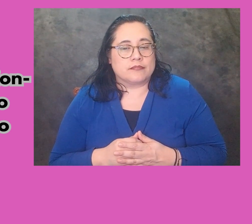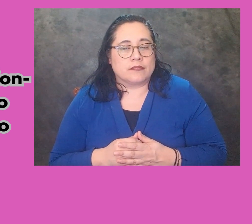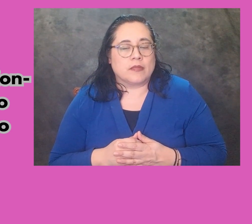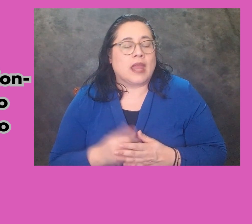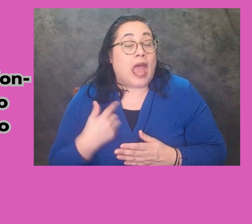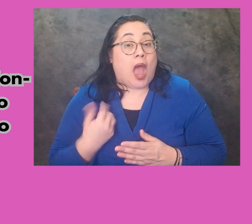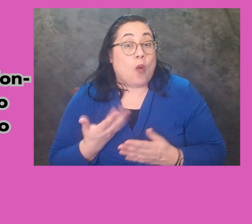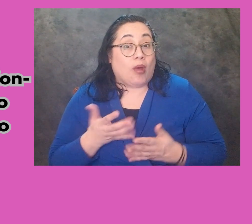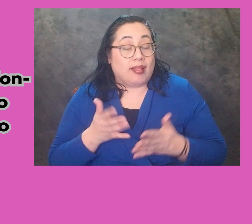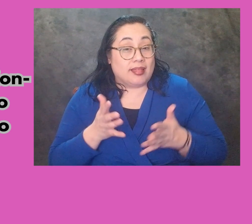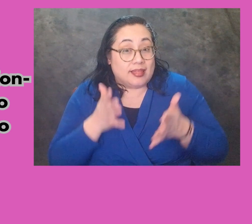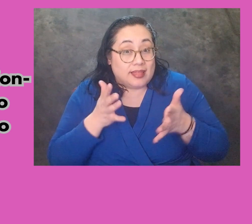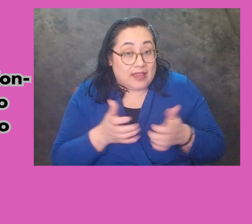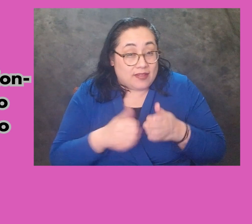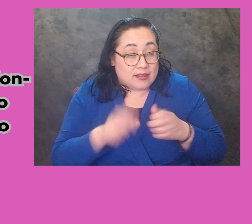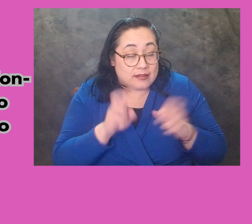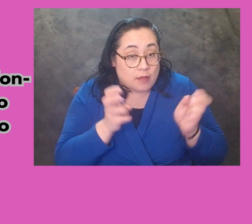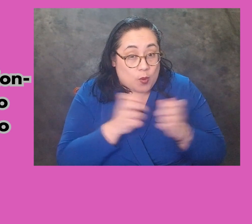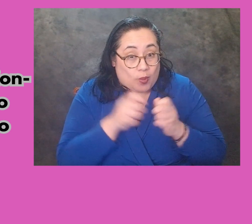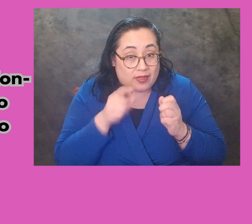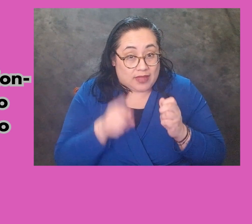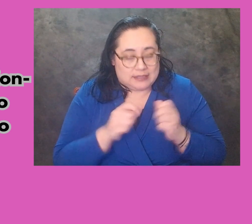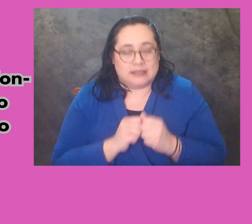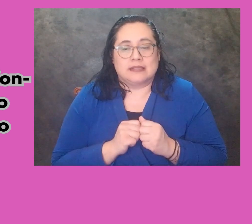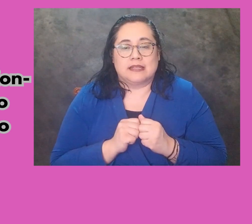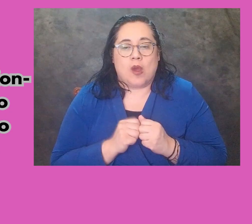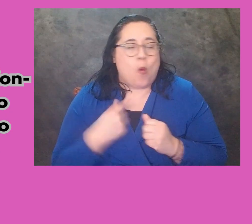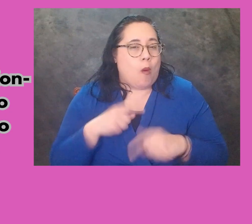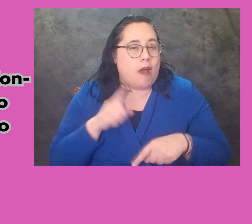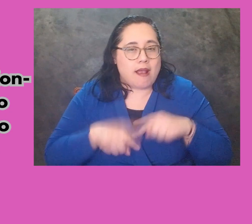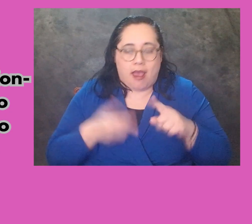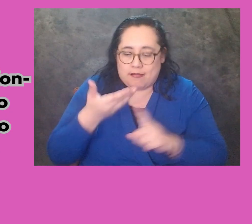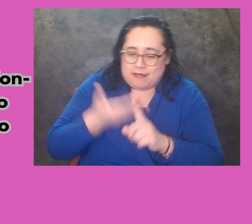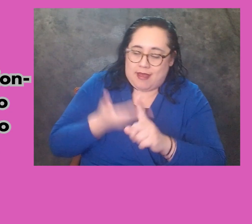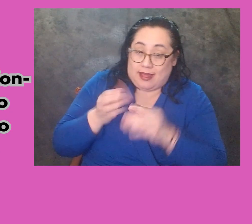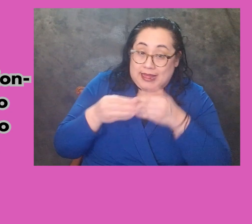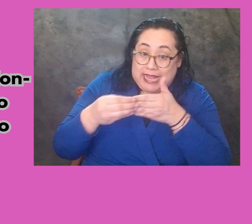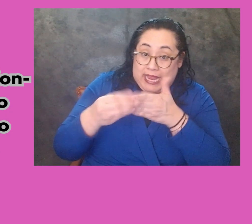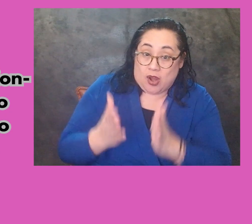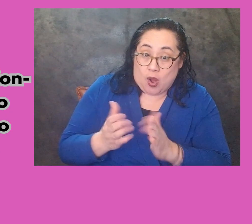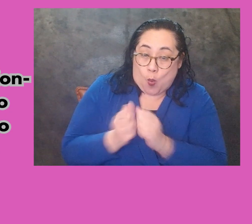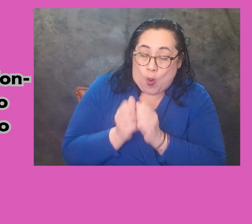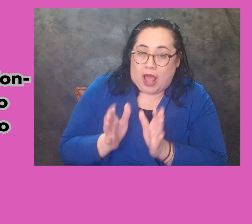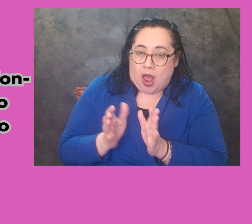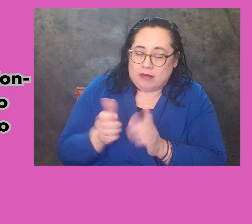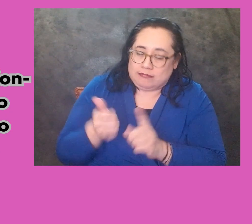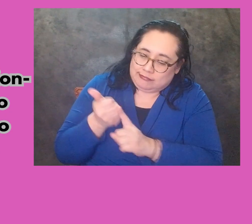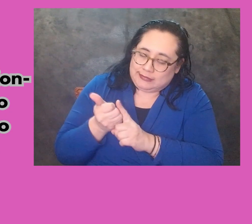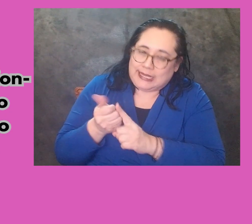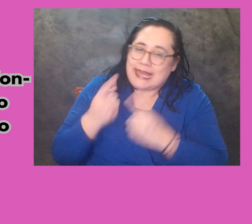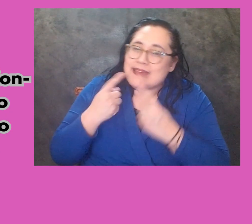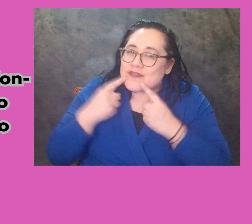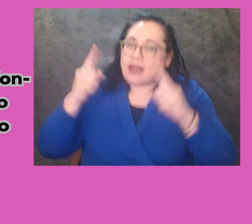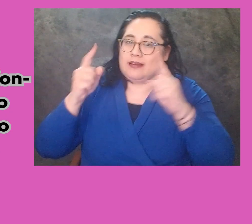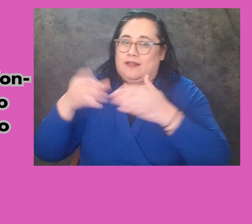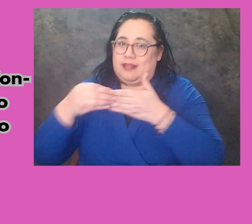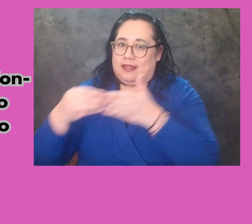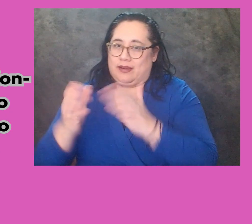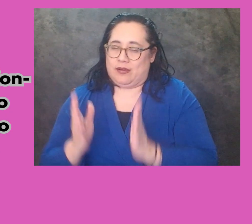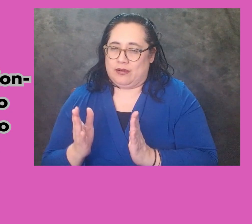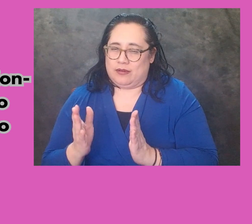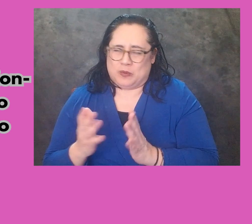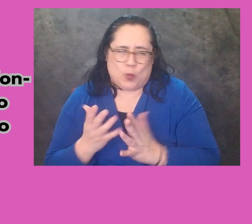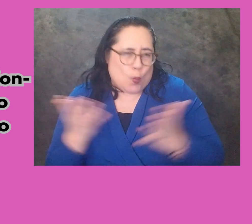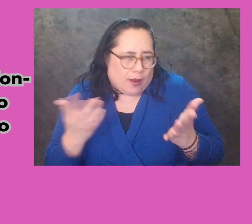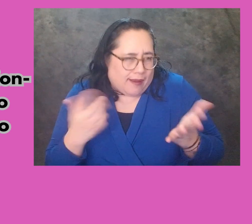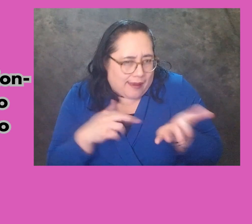I'm going to leave this topic with this. We can't be a leader without being an effective leader. And what I